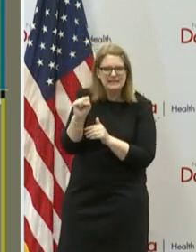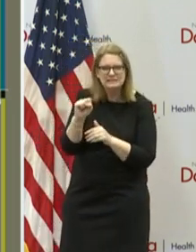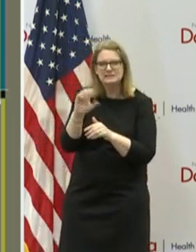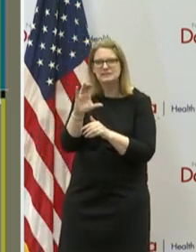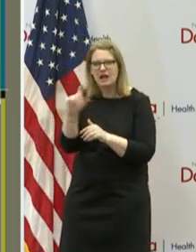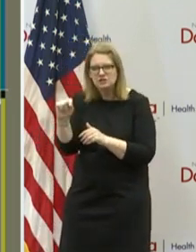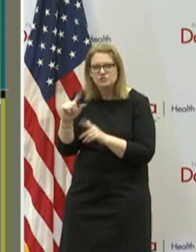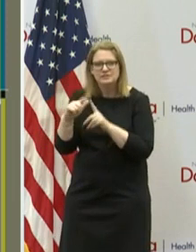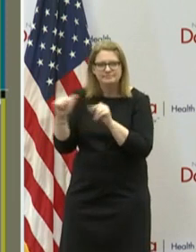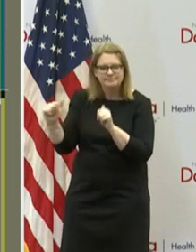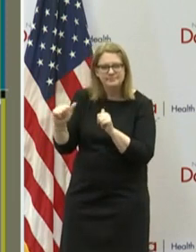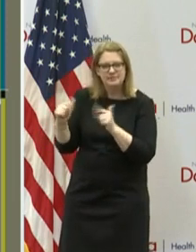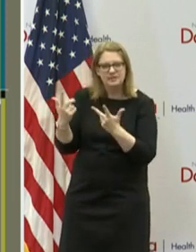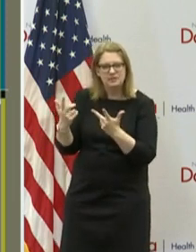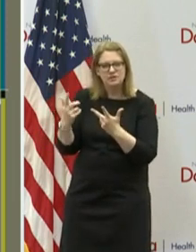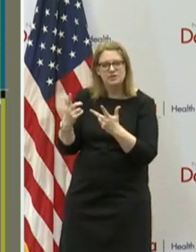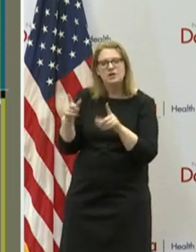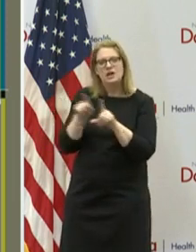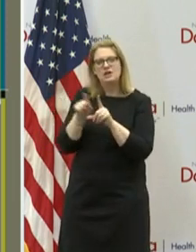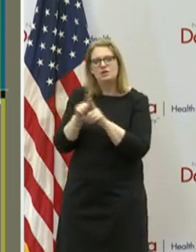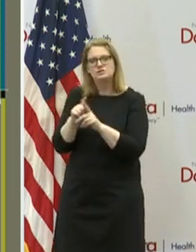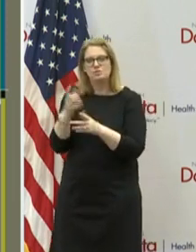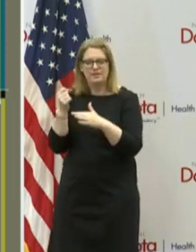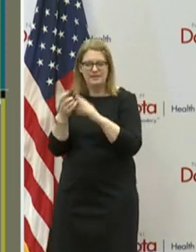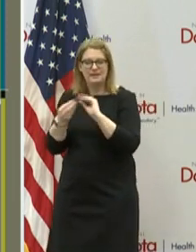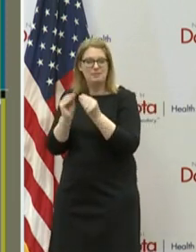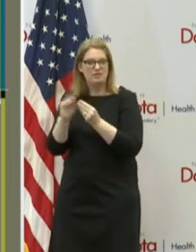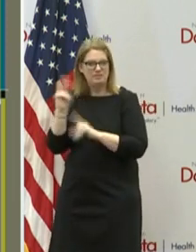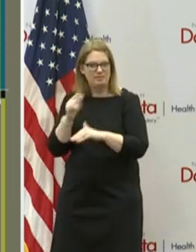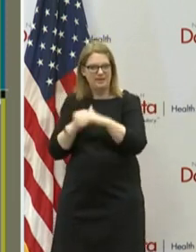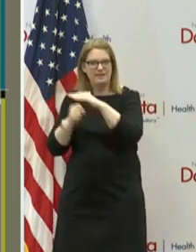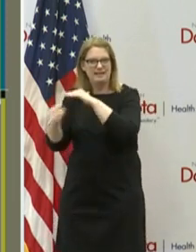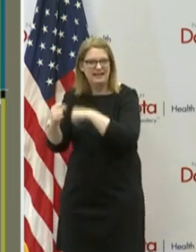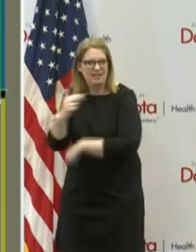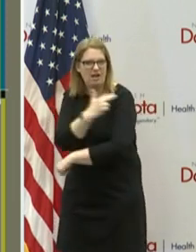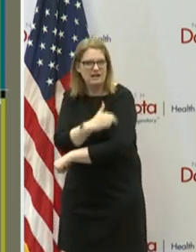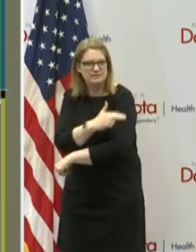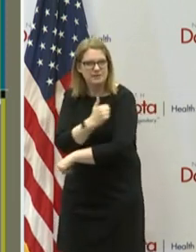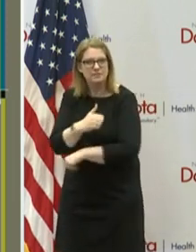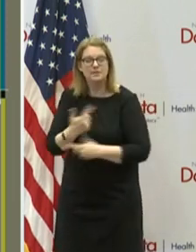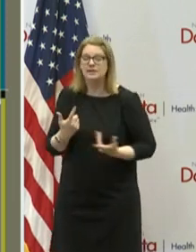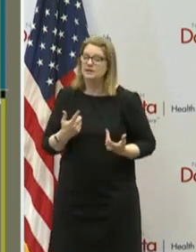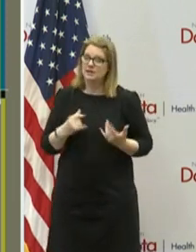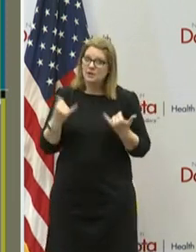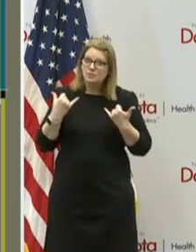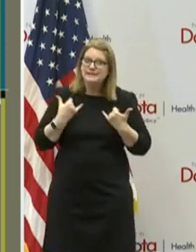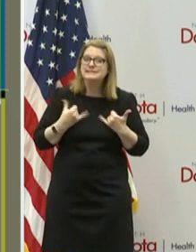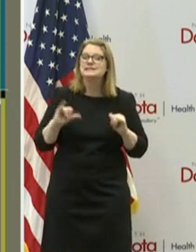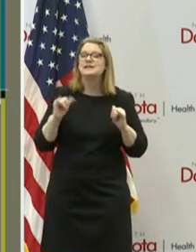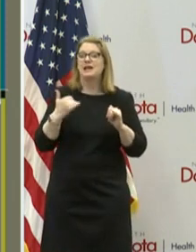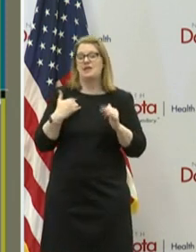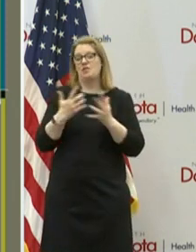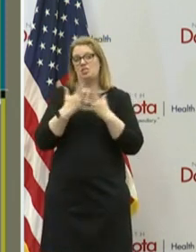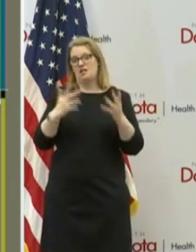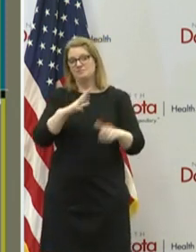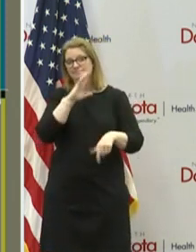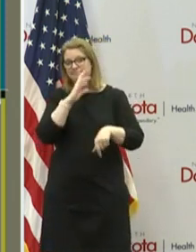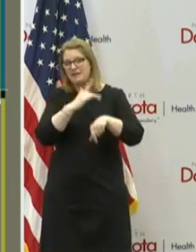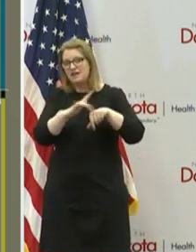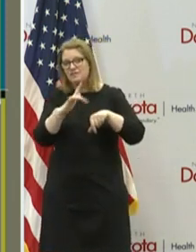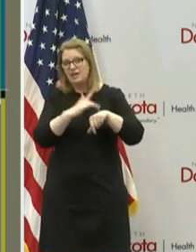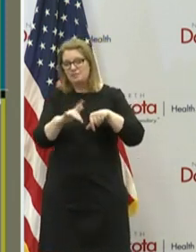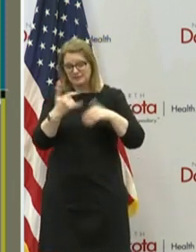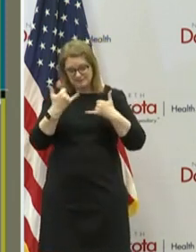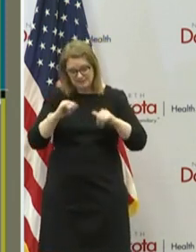the capacity workload, that along with the hospitalizations. But again, we've got tremendous capacity left in hospitalization, and